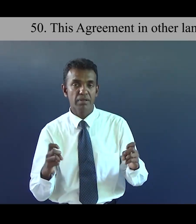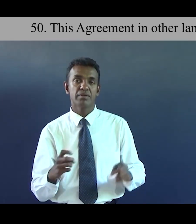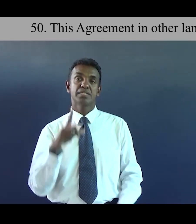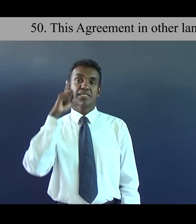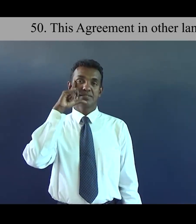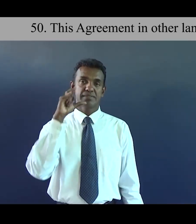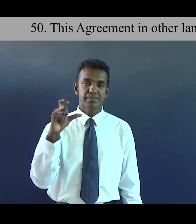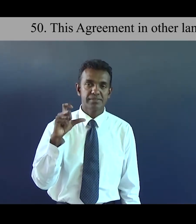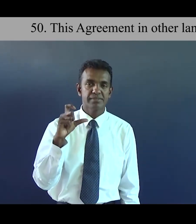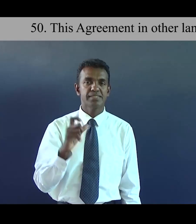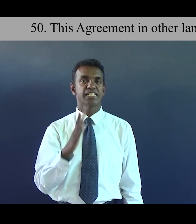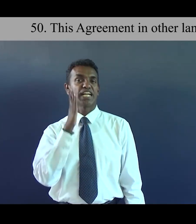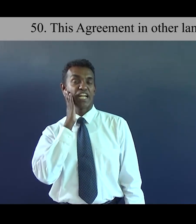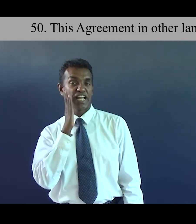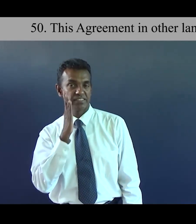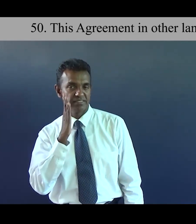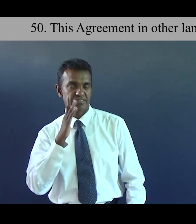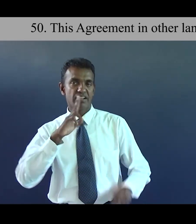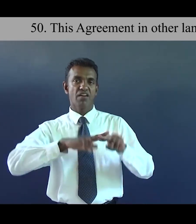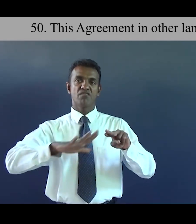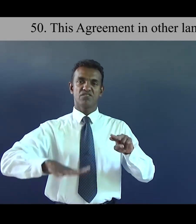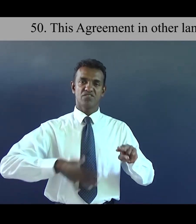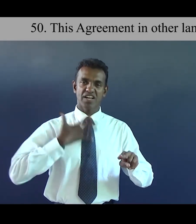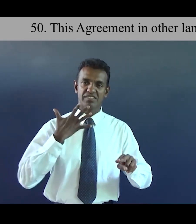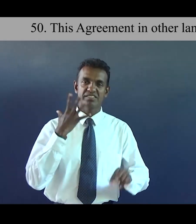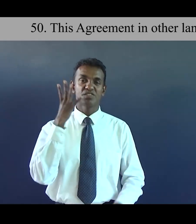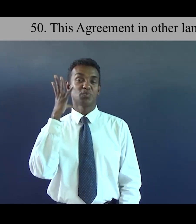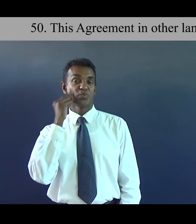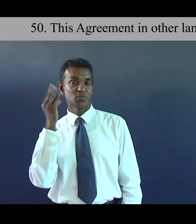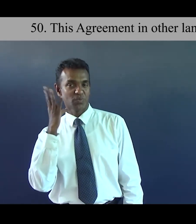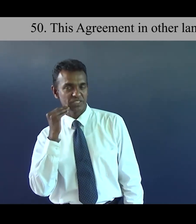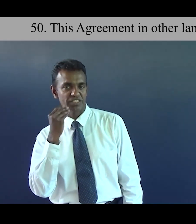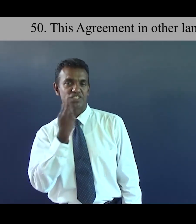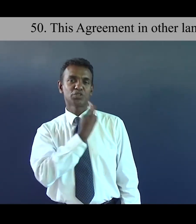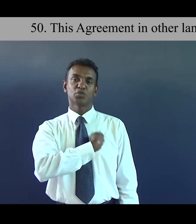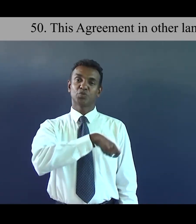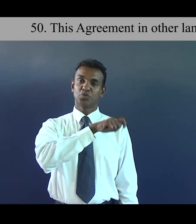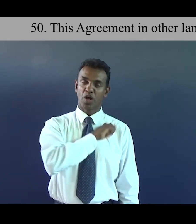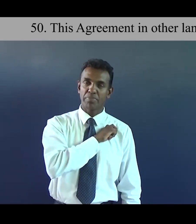Spanish, and will be equal in these languages.